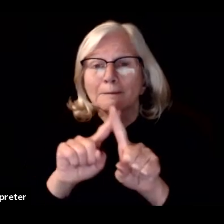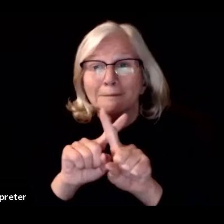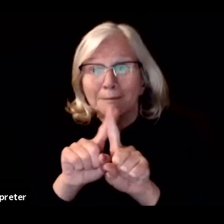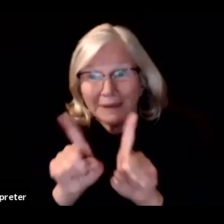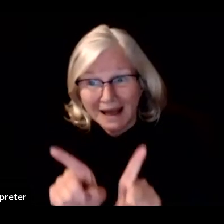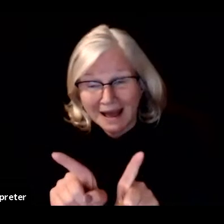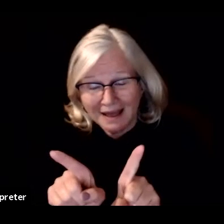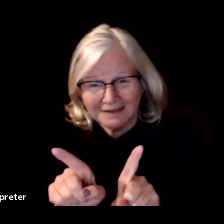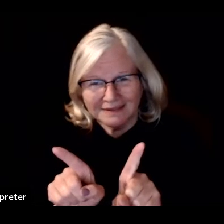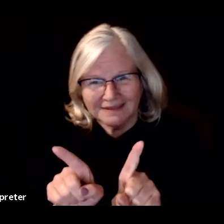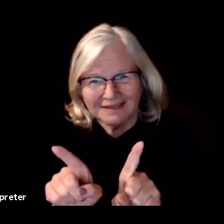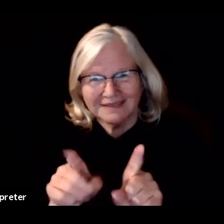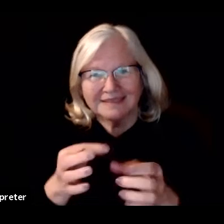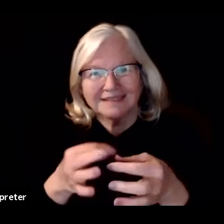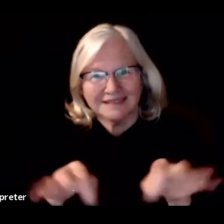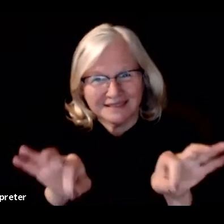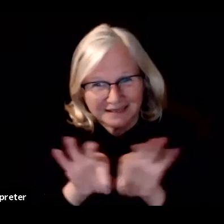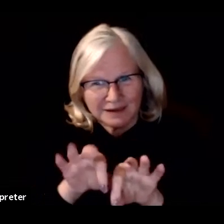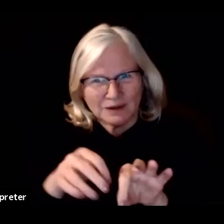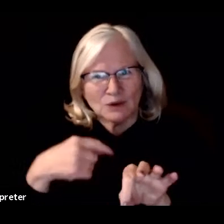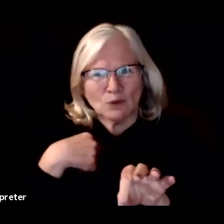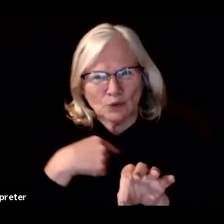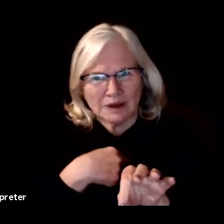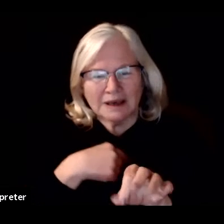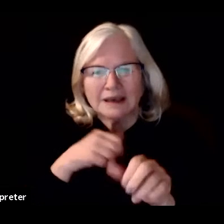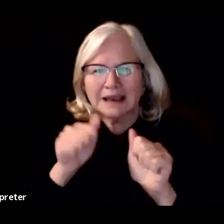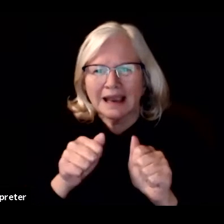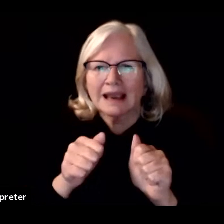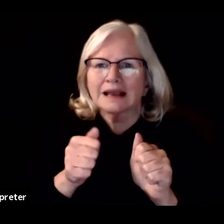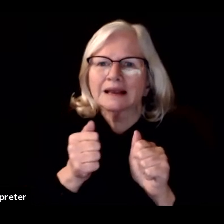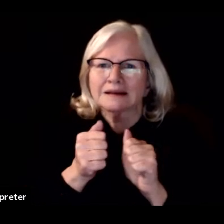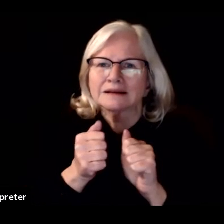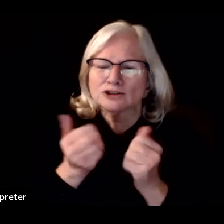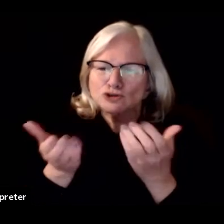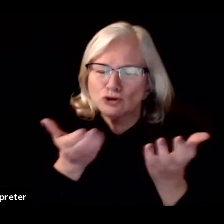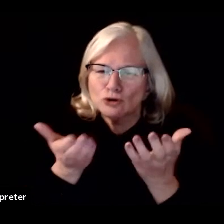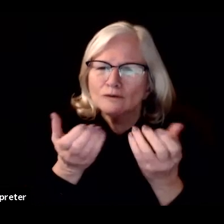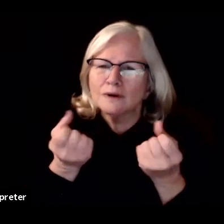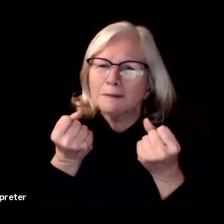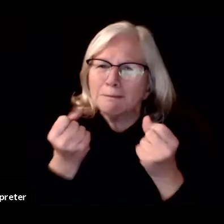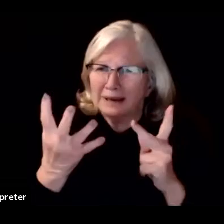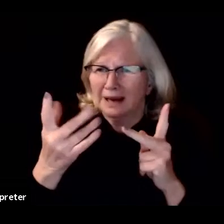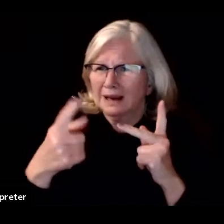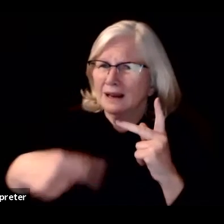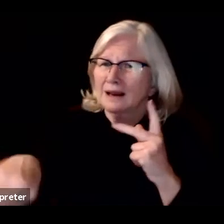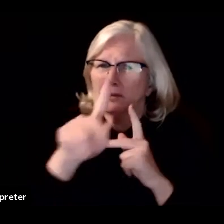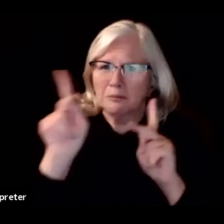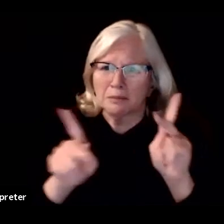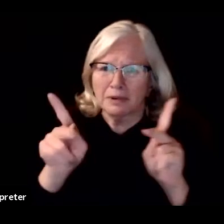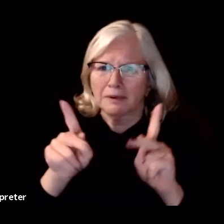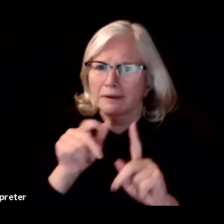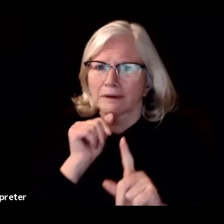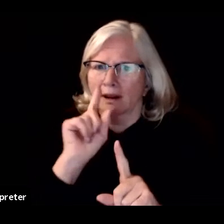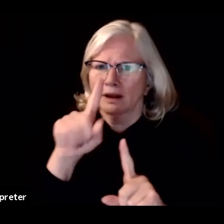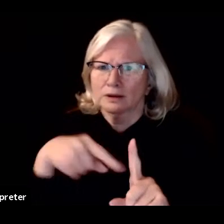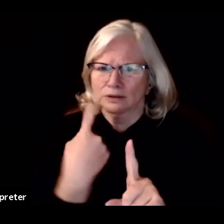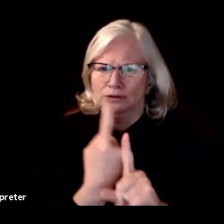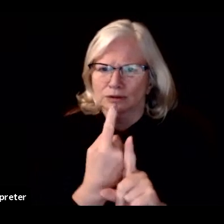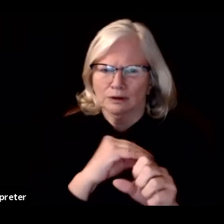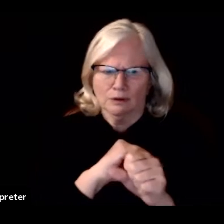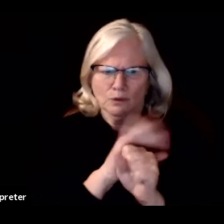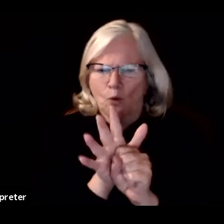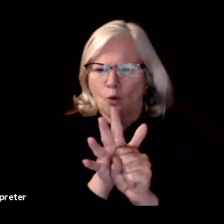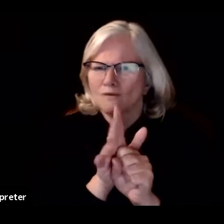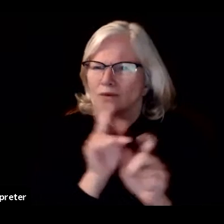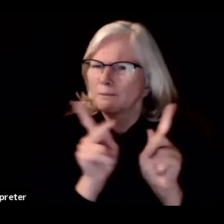of needs and not just COVID. So we're just working very hard and need Minnesotans' help to keep COVID